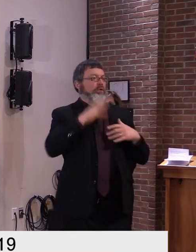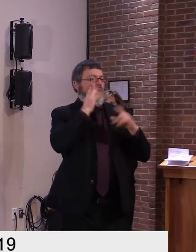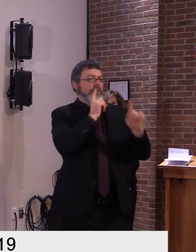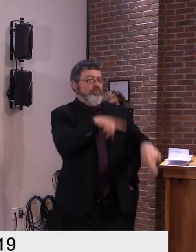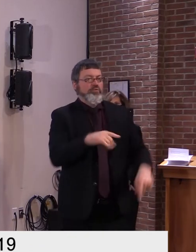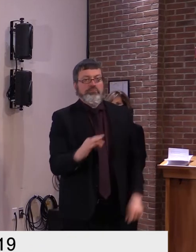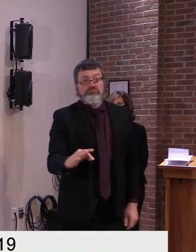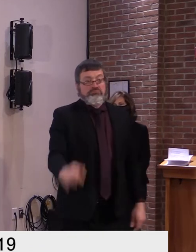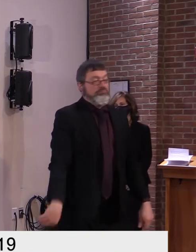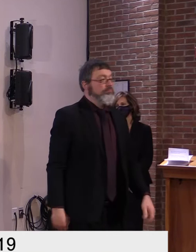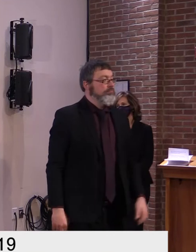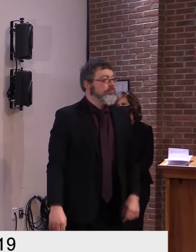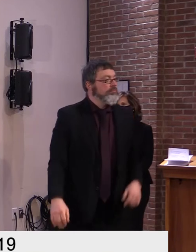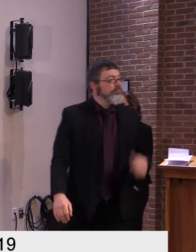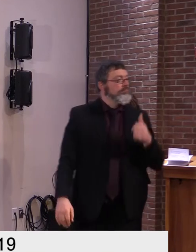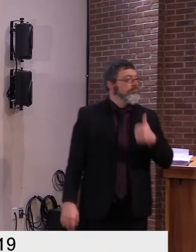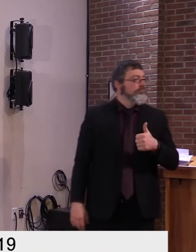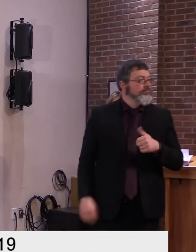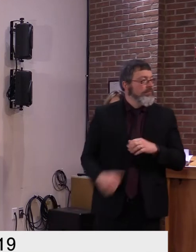Tim, Vermont Business Magazine.